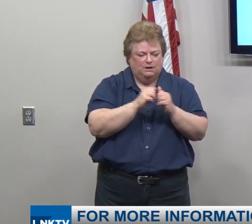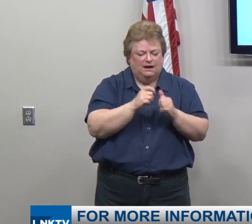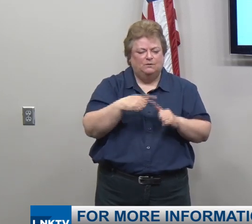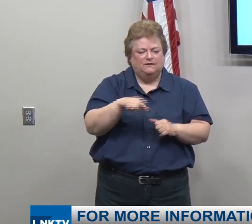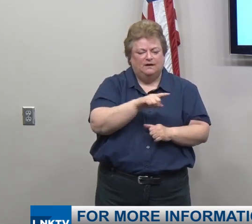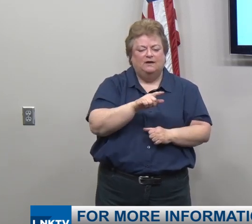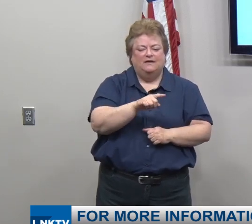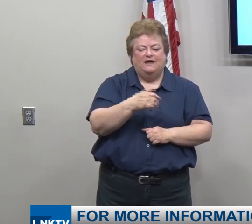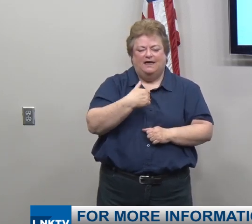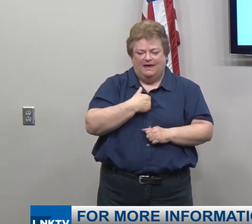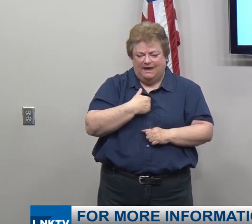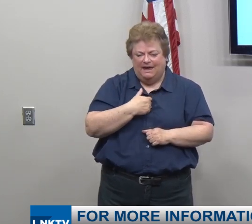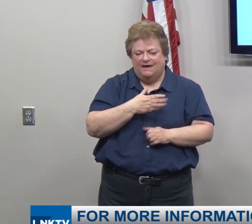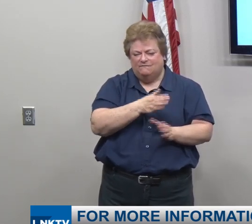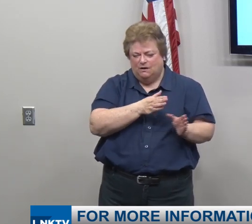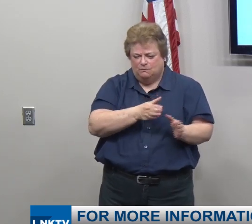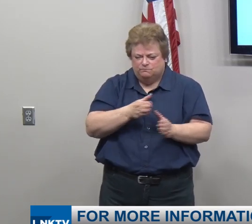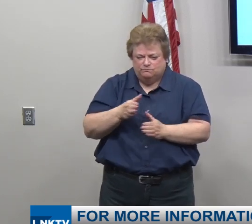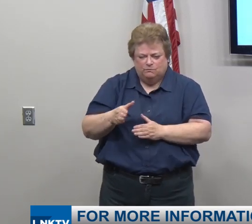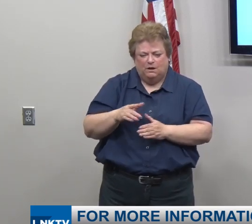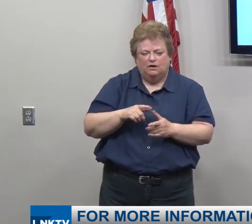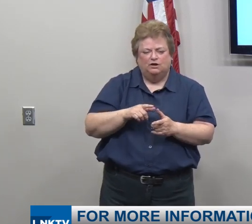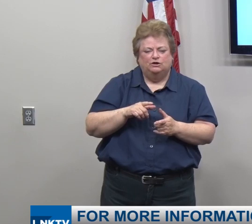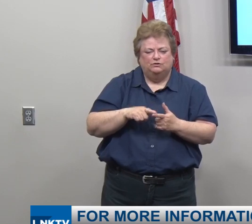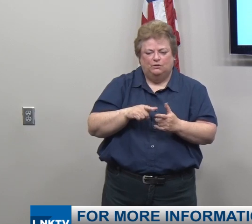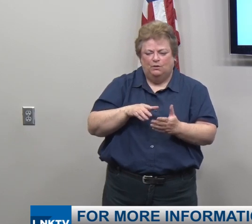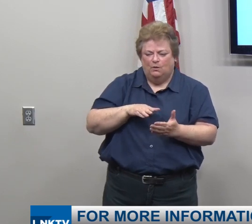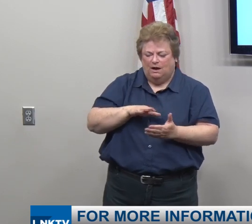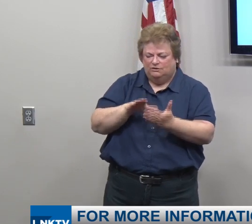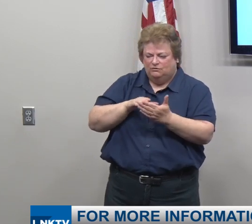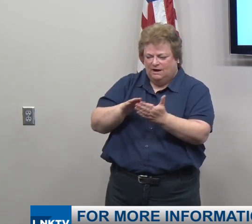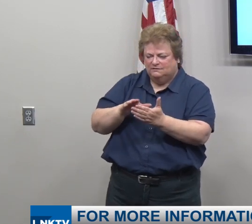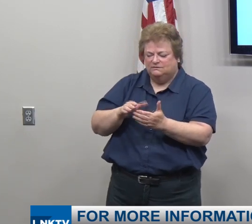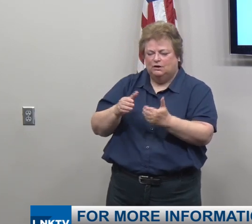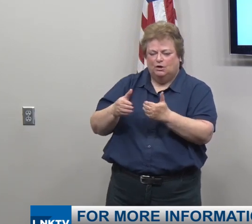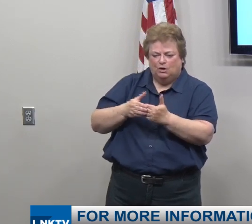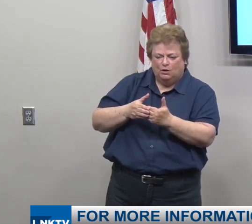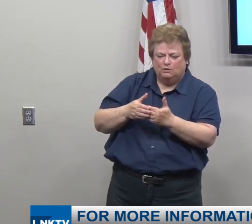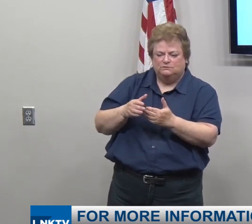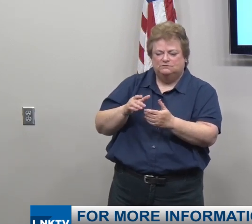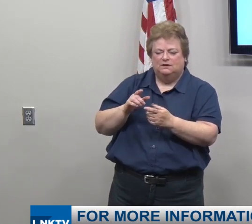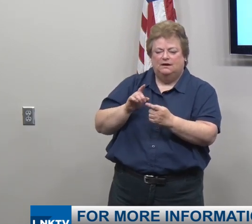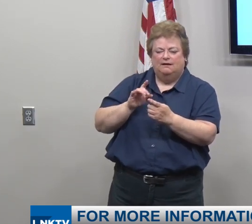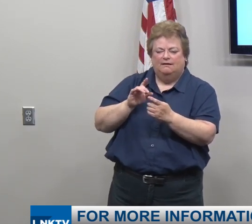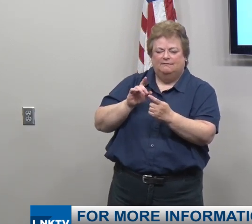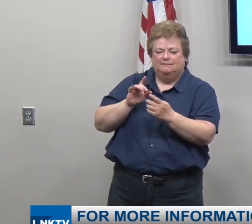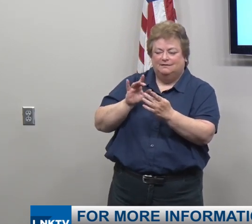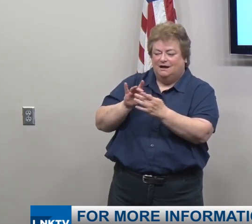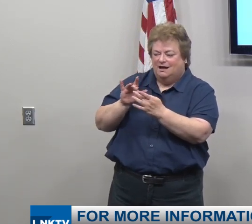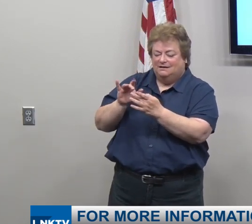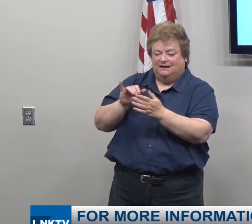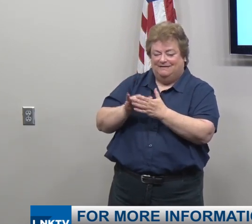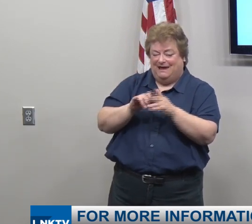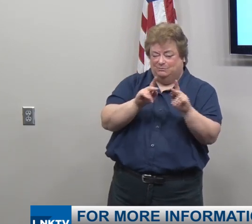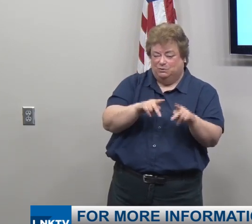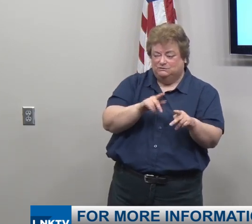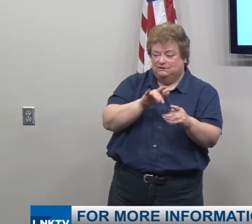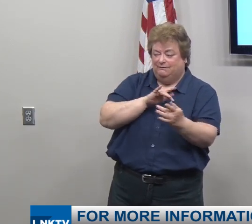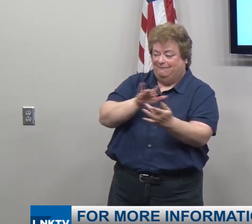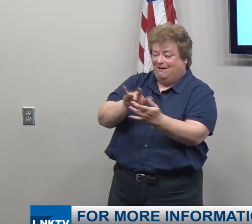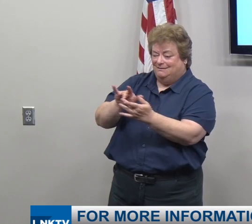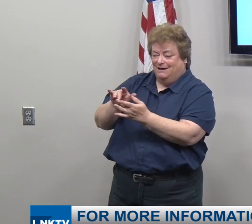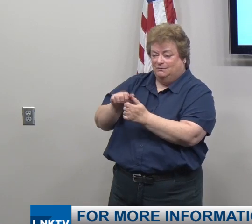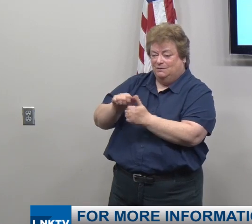in place that they're addressing any close contacts of the individual that's positive. But exactly what